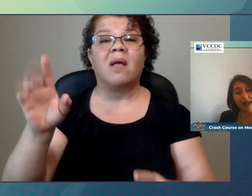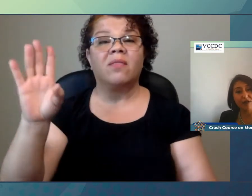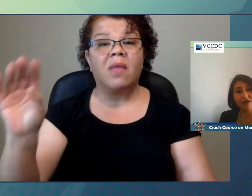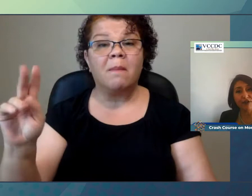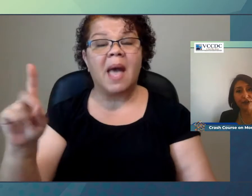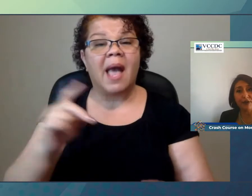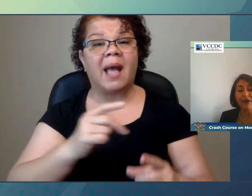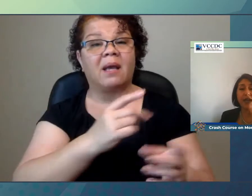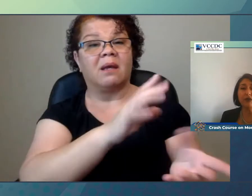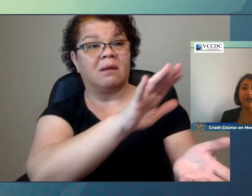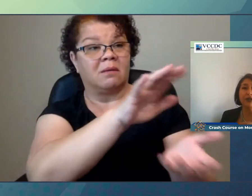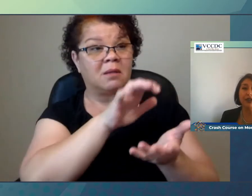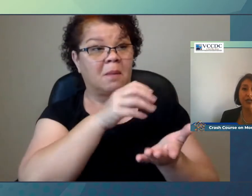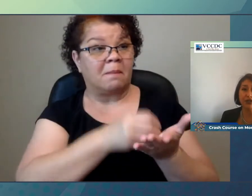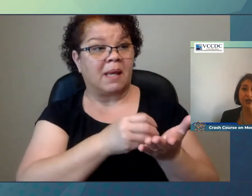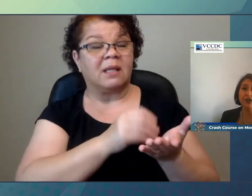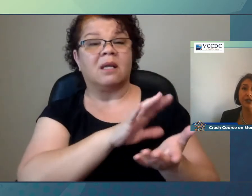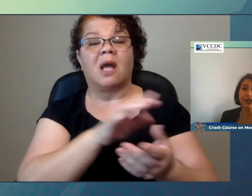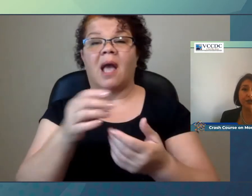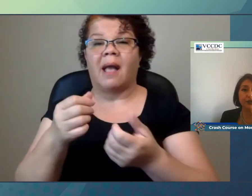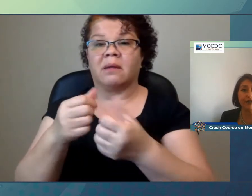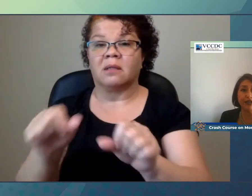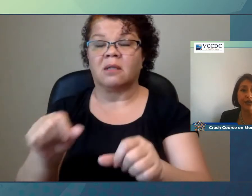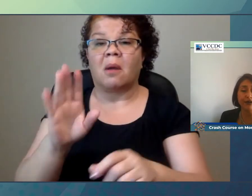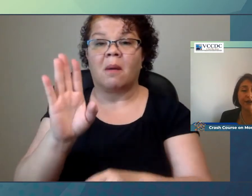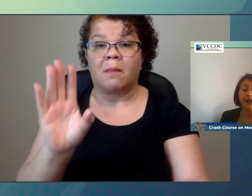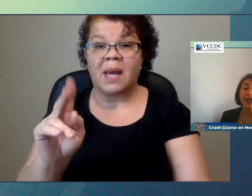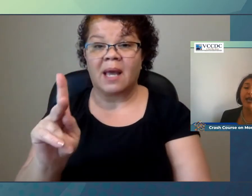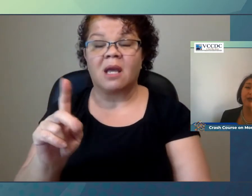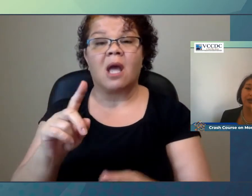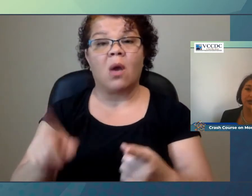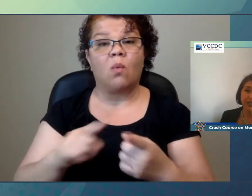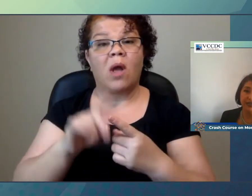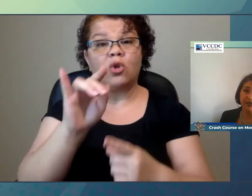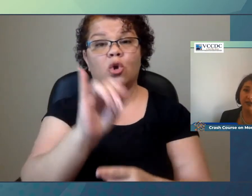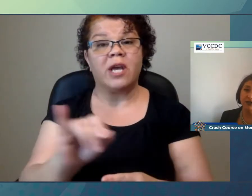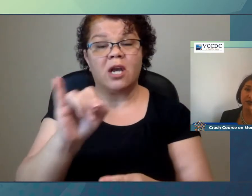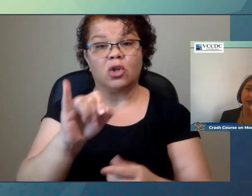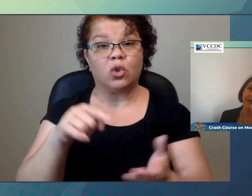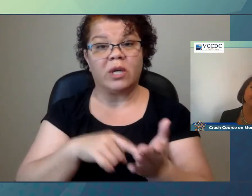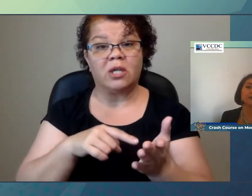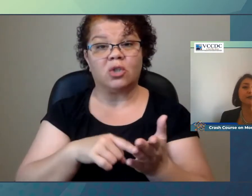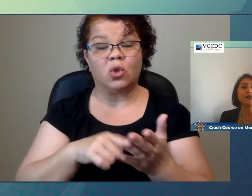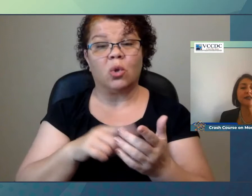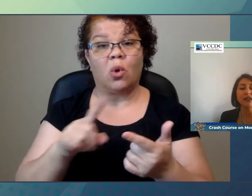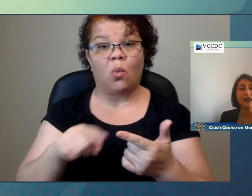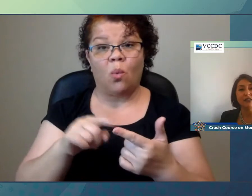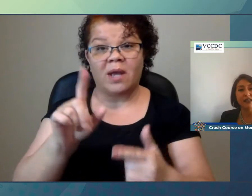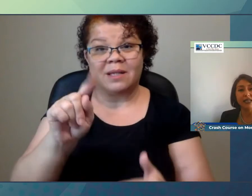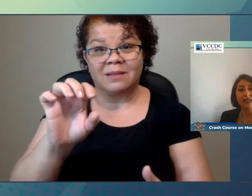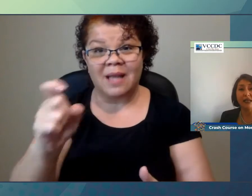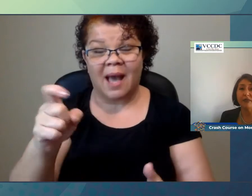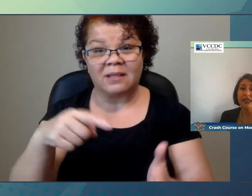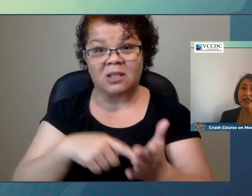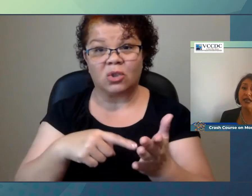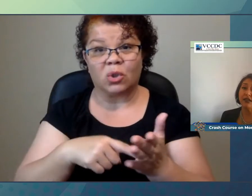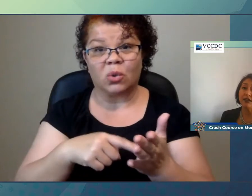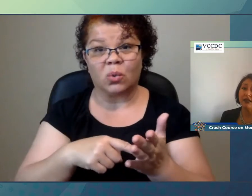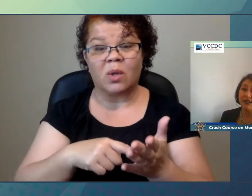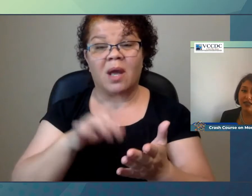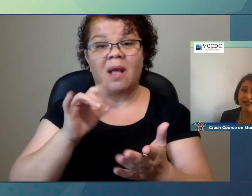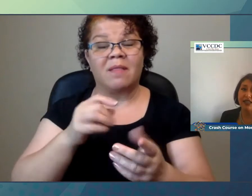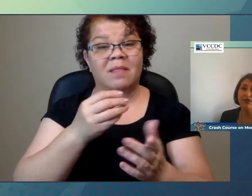an account for you, and when your insurance is due every year and when your taxes are due every 6 months, they take that money